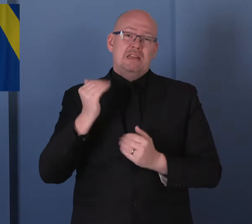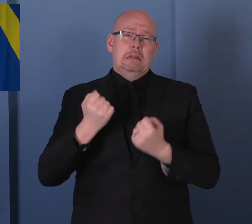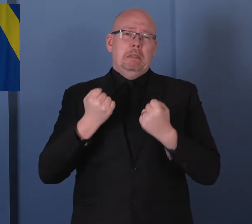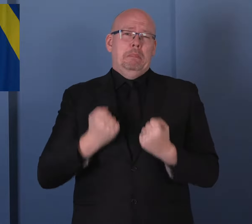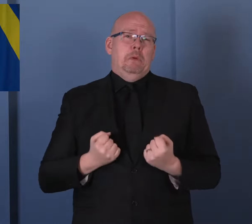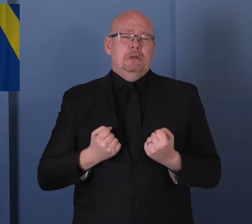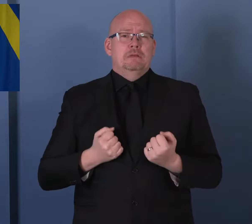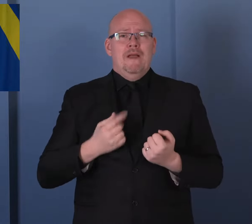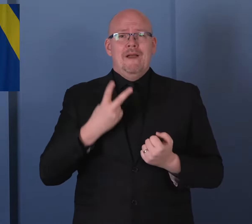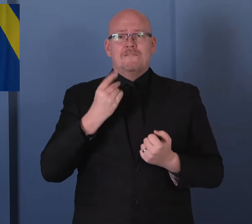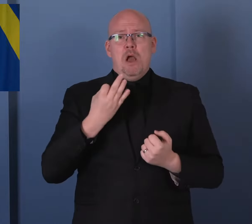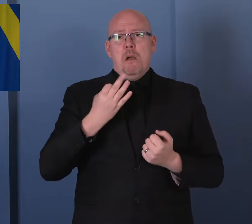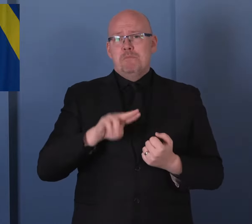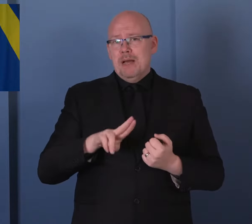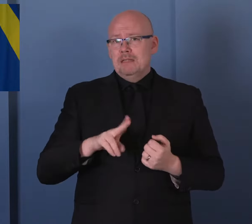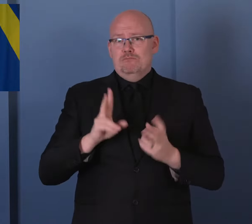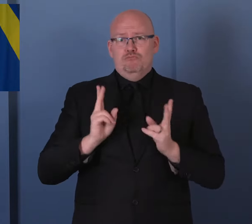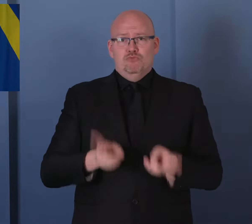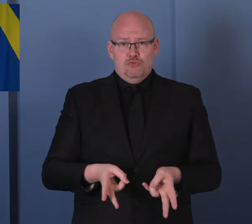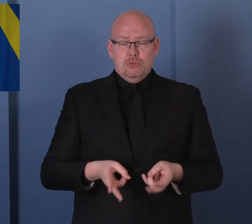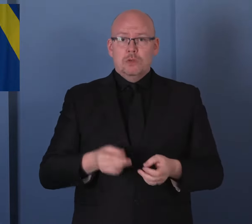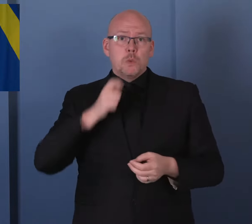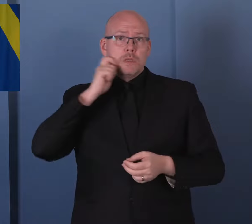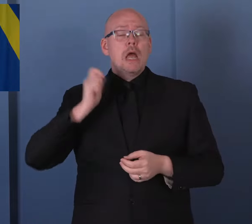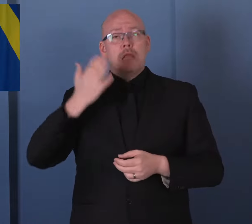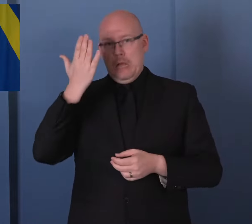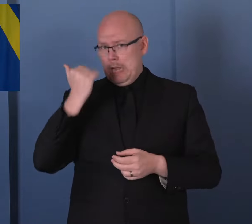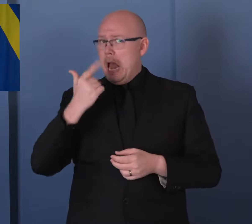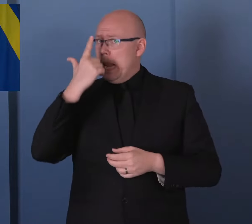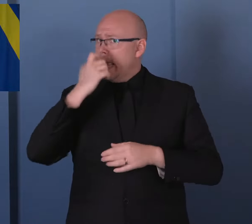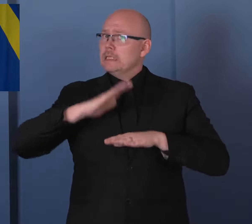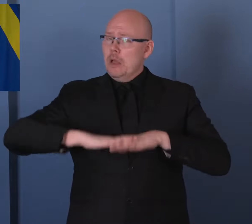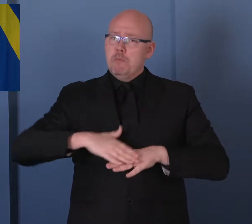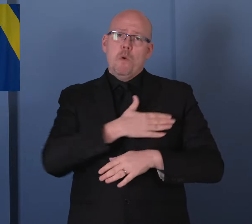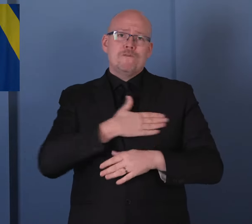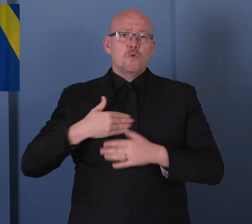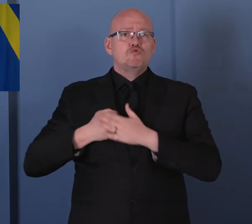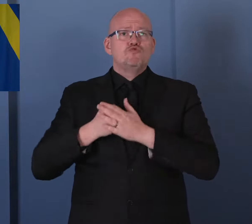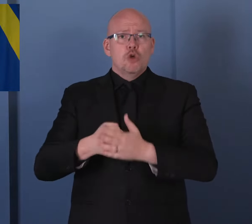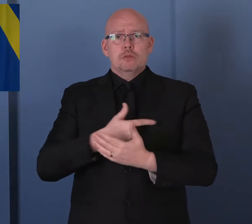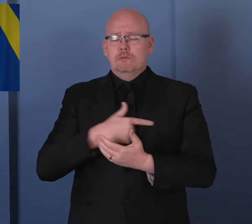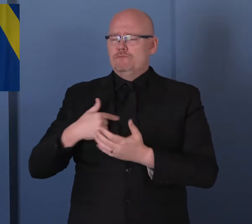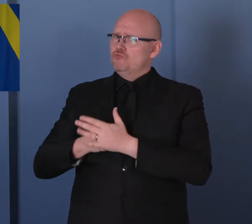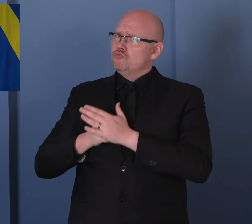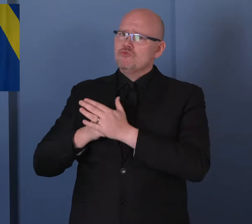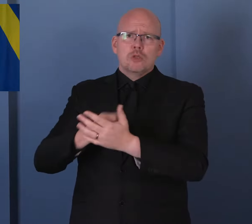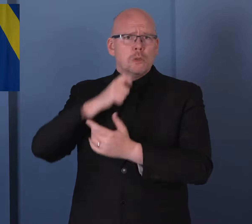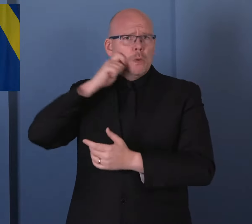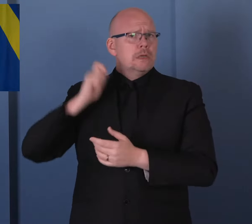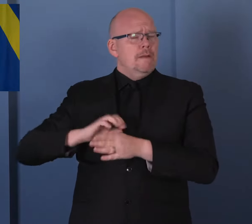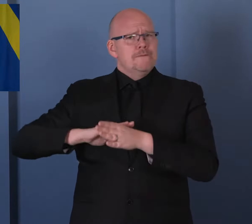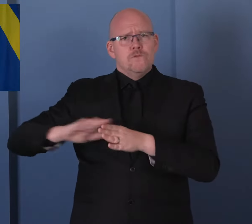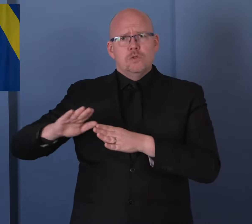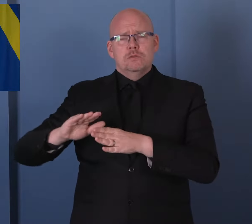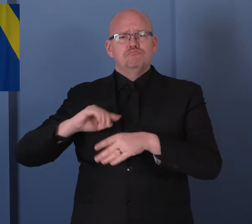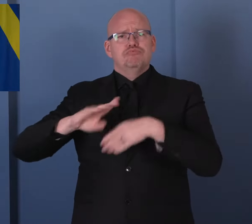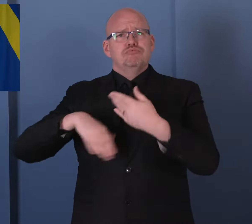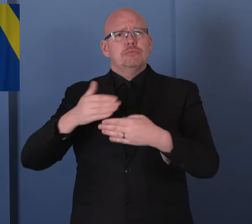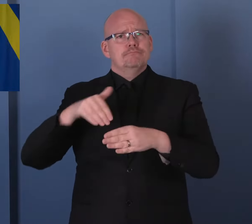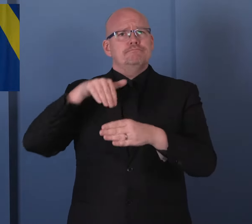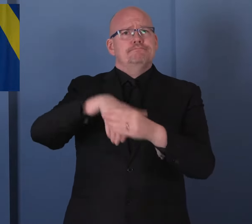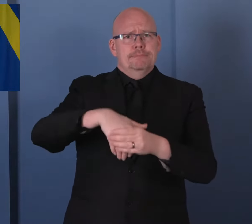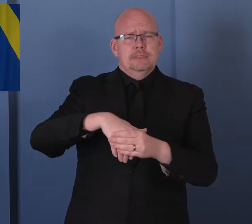weapons. Ukrainians can count on our support. We will help Ukraine on its path to become a member of the